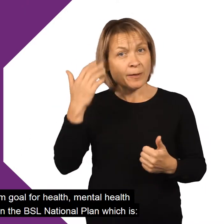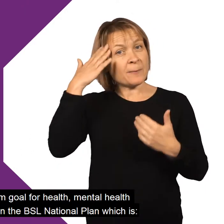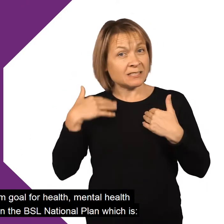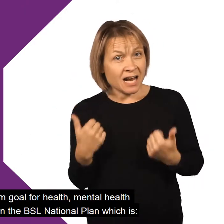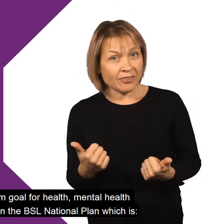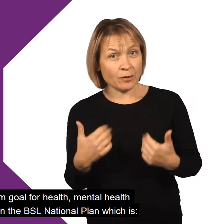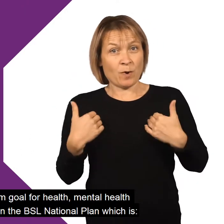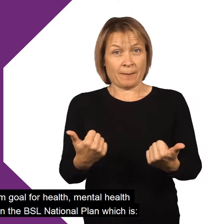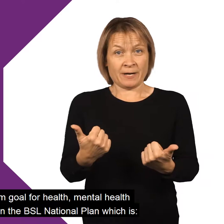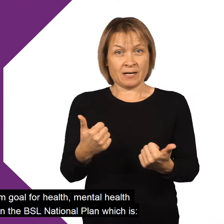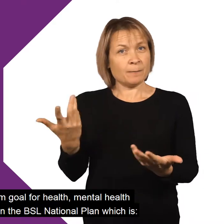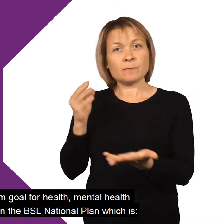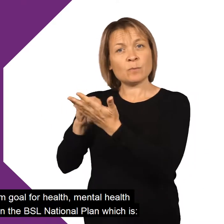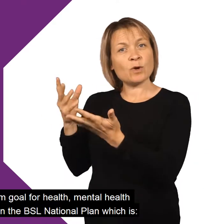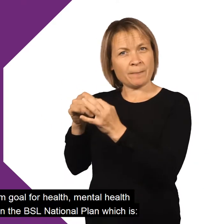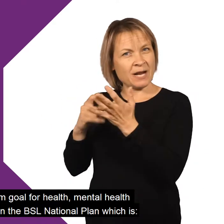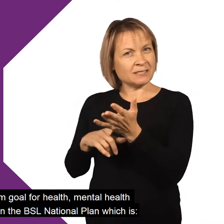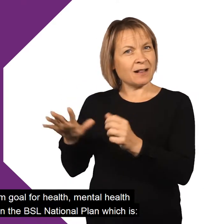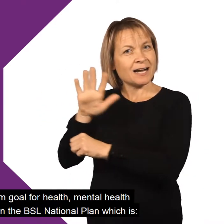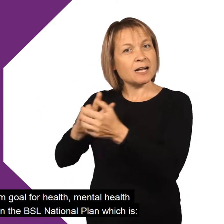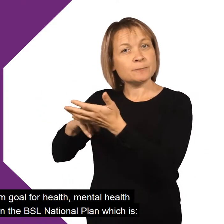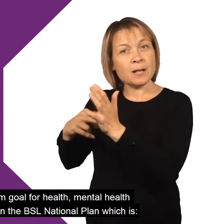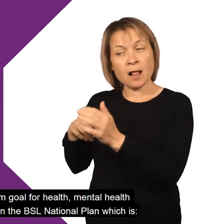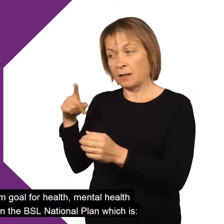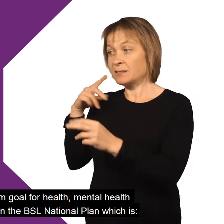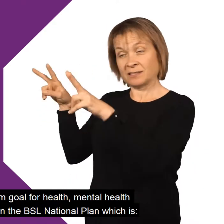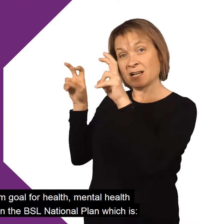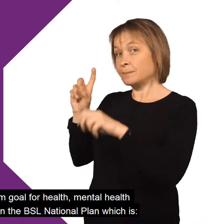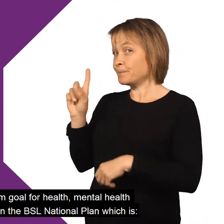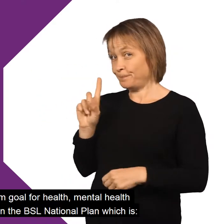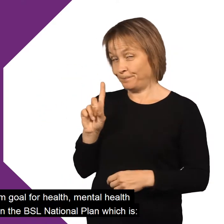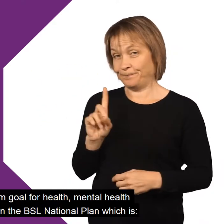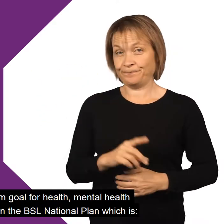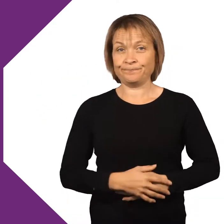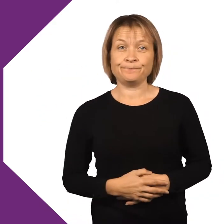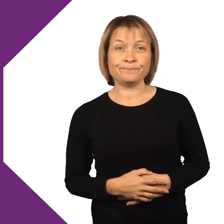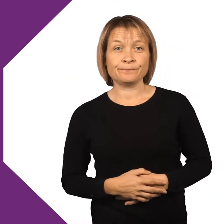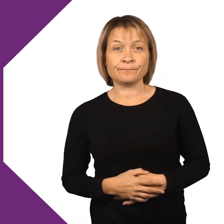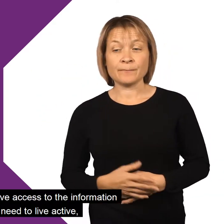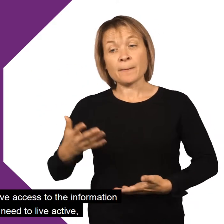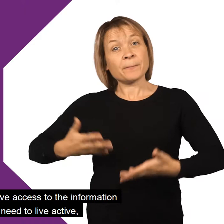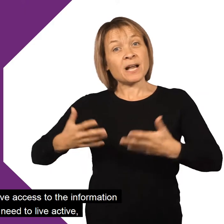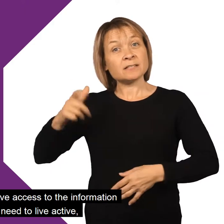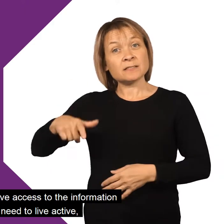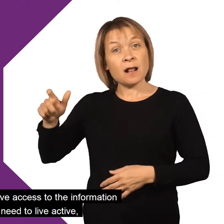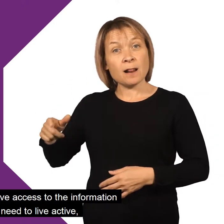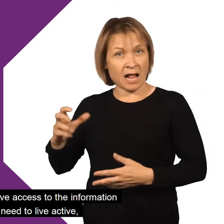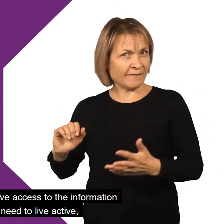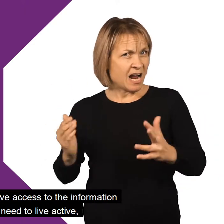mental health and wellbeing set out in the BSL National Plan Which is BSL